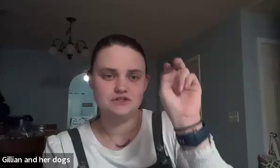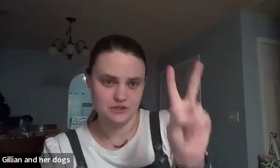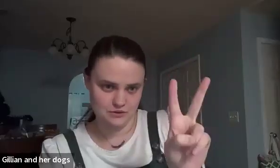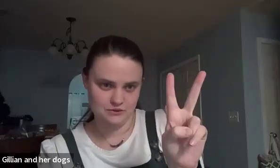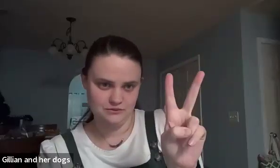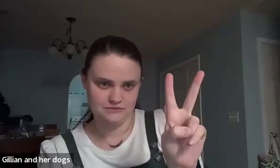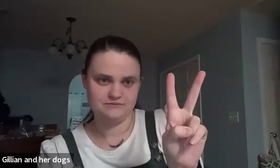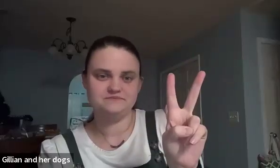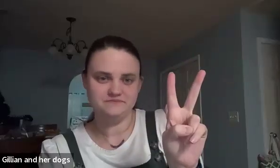2,